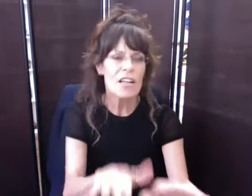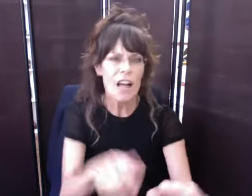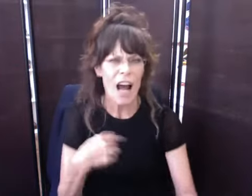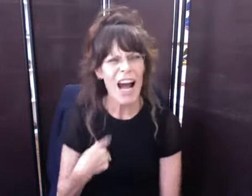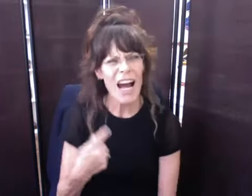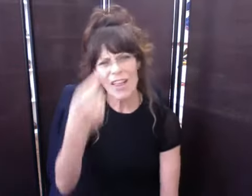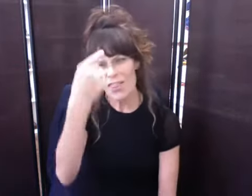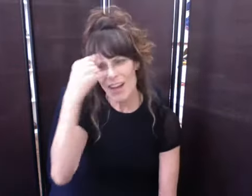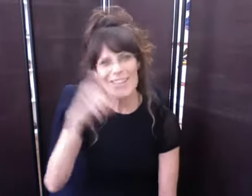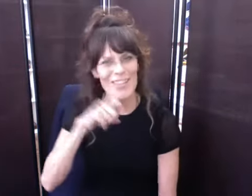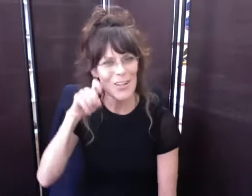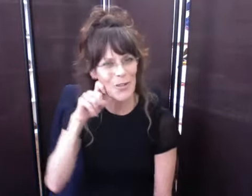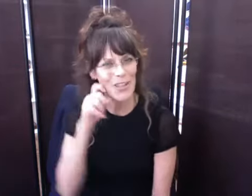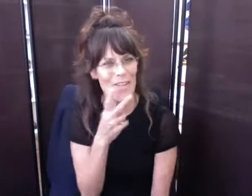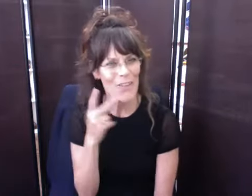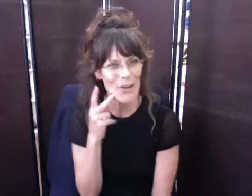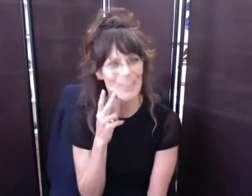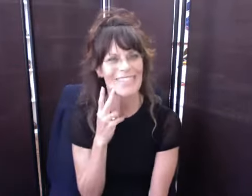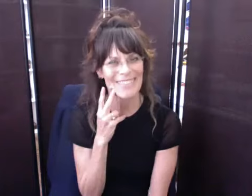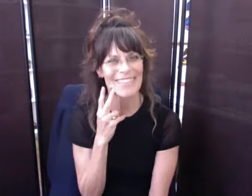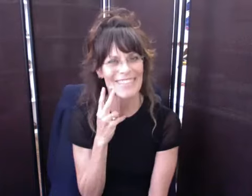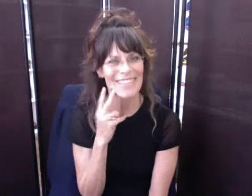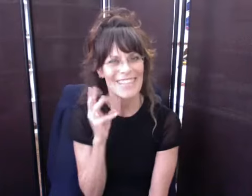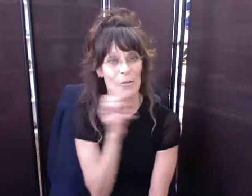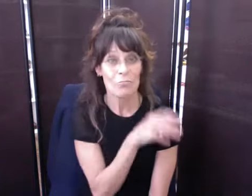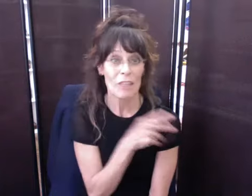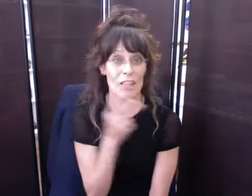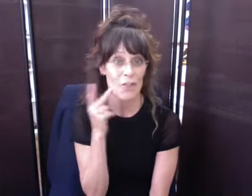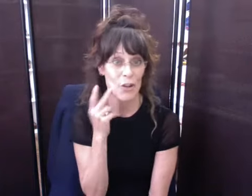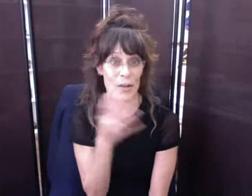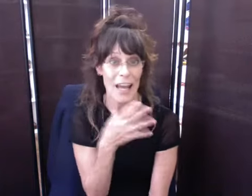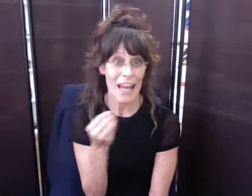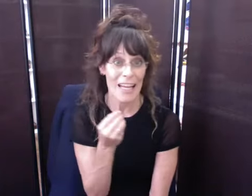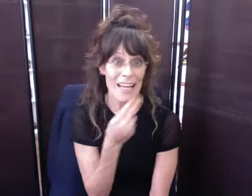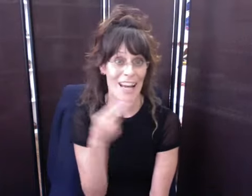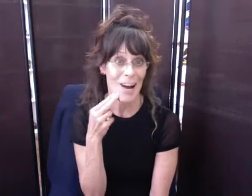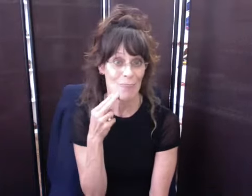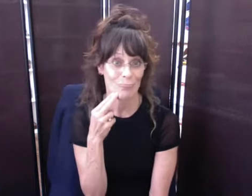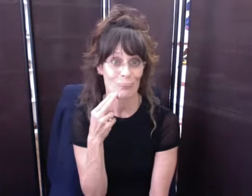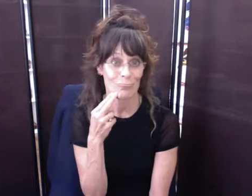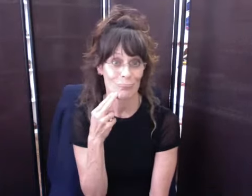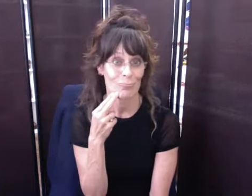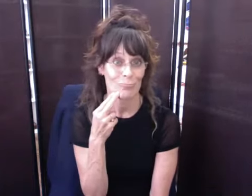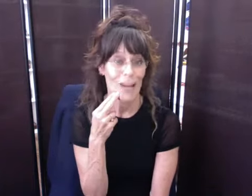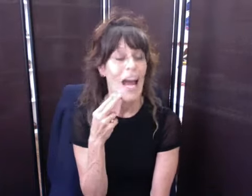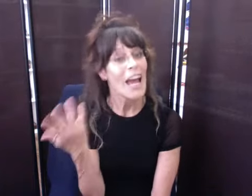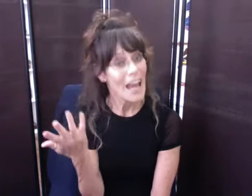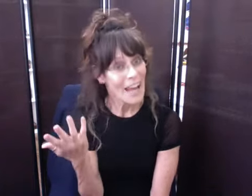verb. Isn't that weird? It turns out it's a verb and a noun, right? In the context of which it is, it's a noun. That's the